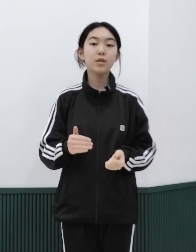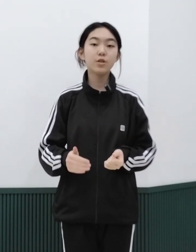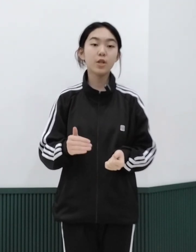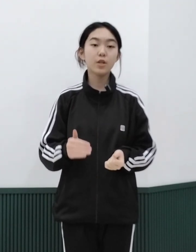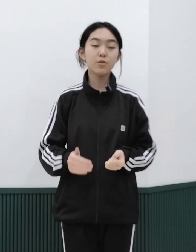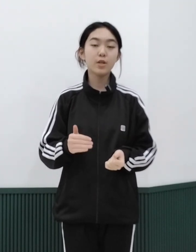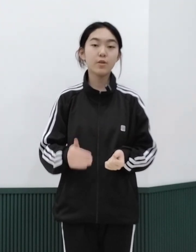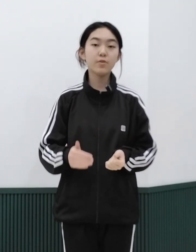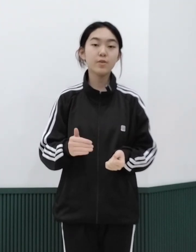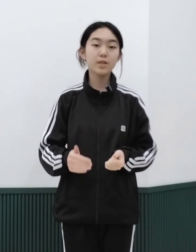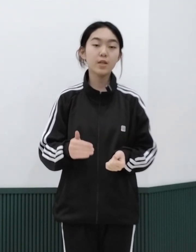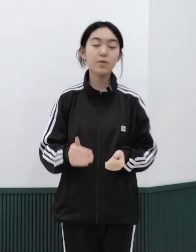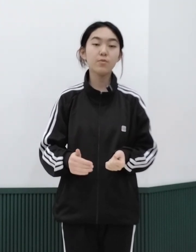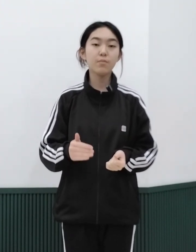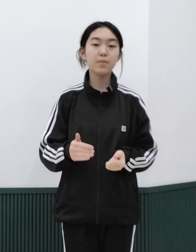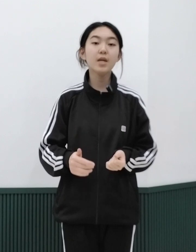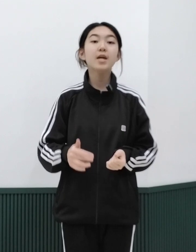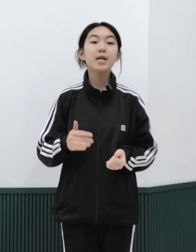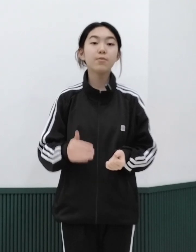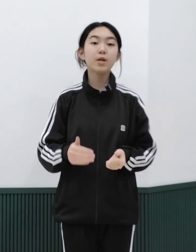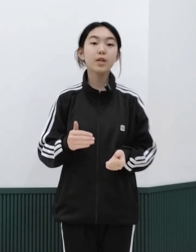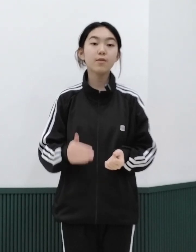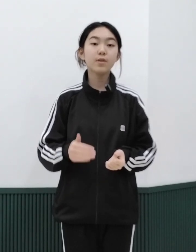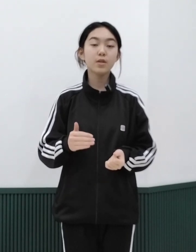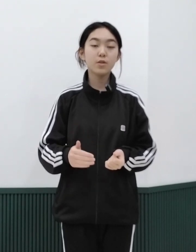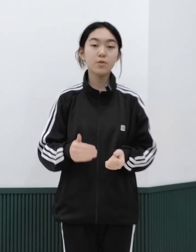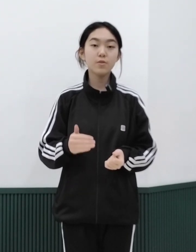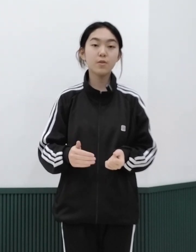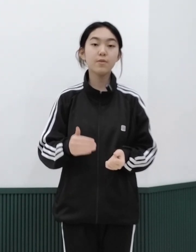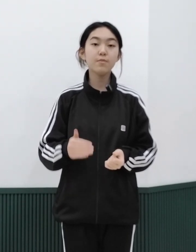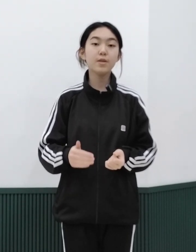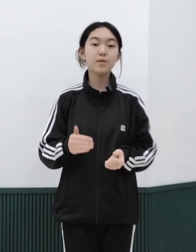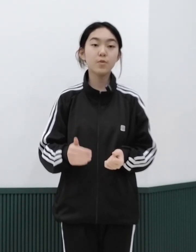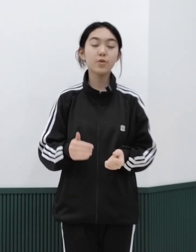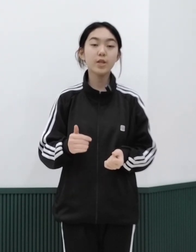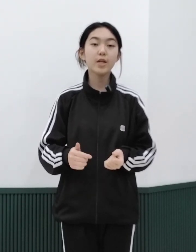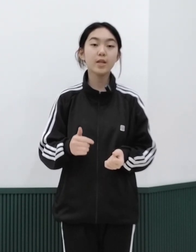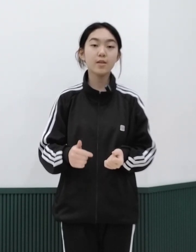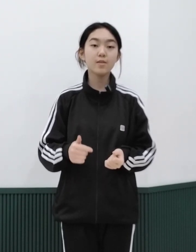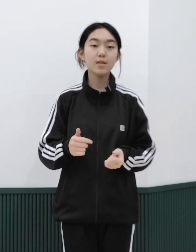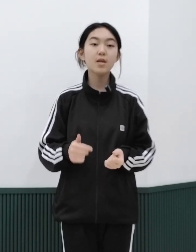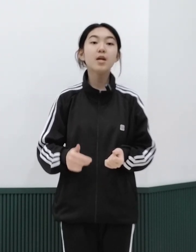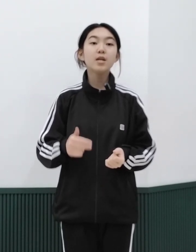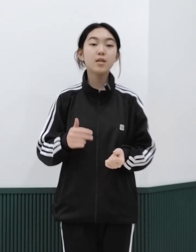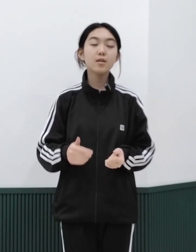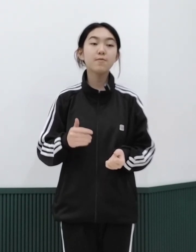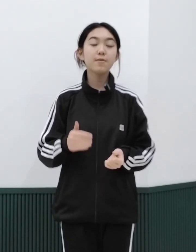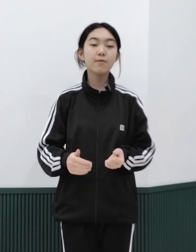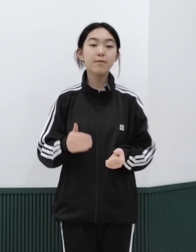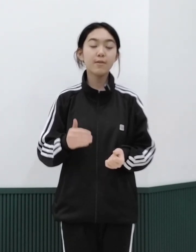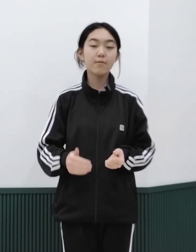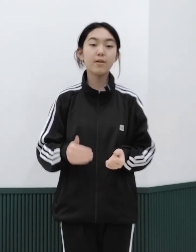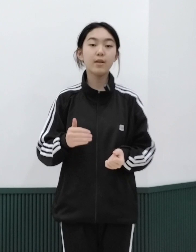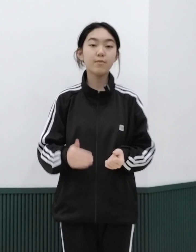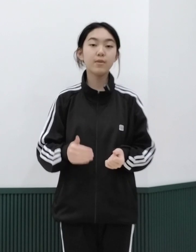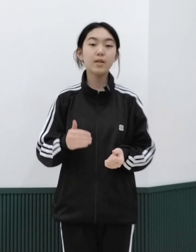little shadow that goes coming up with me. No one can be there for me. This morning, I can see he is very heavy like me,